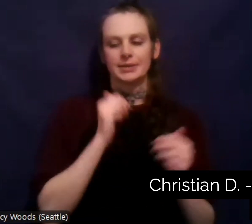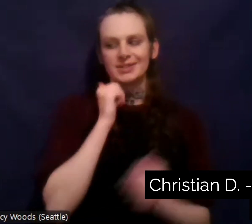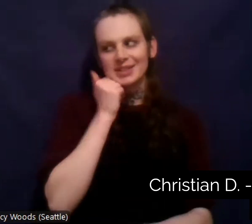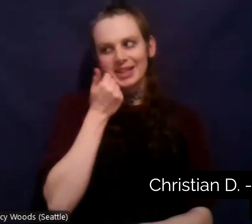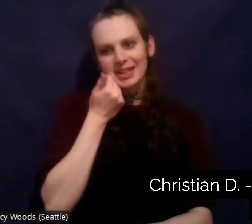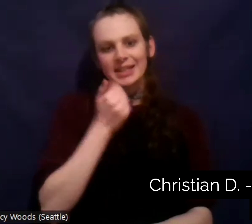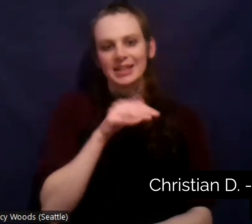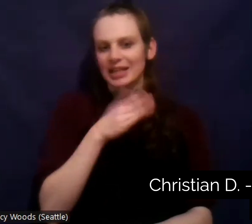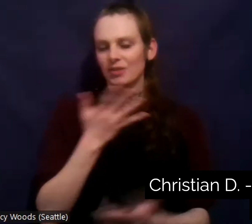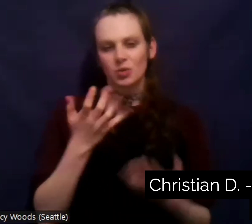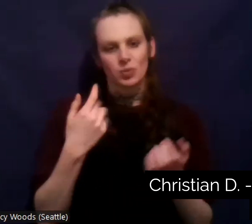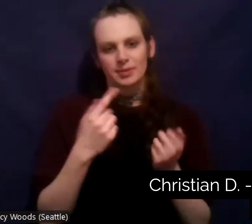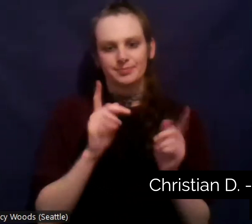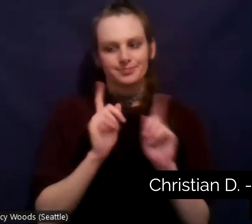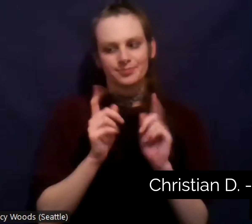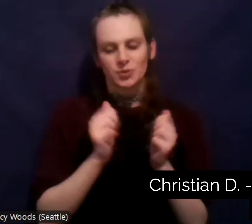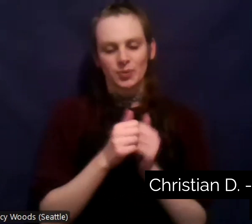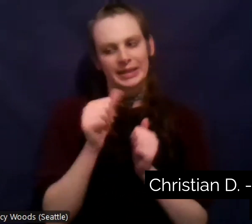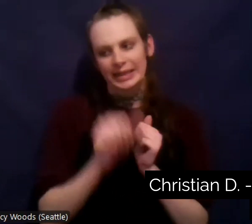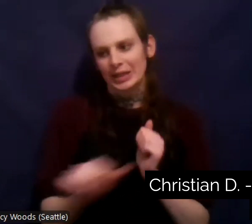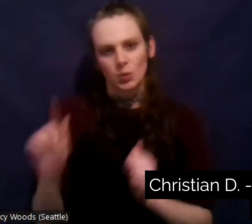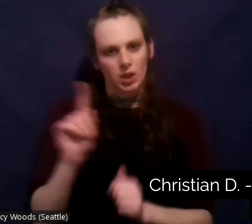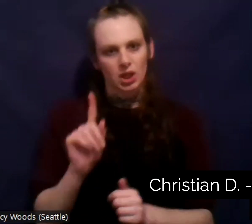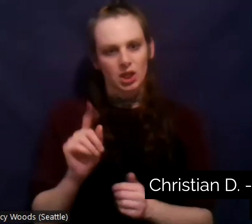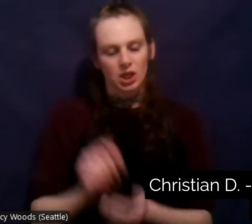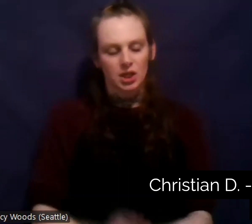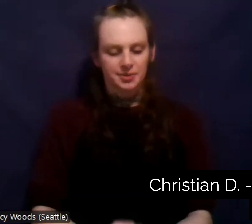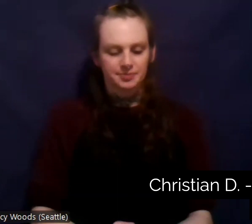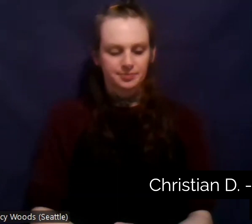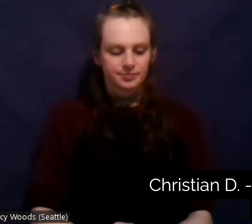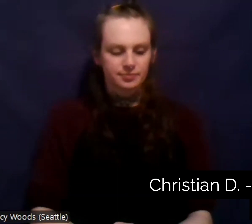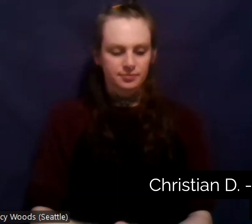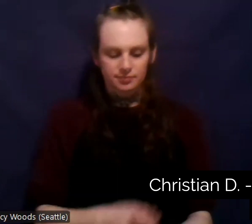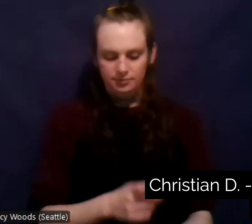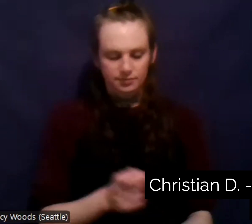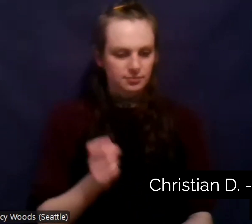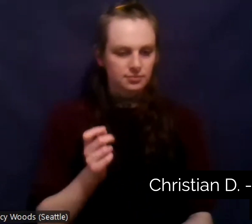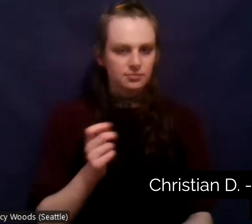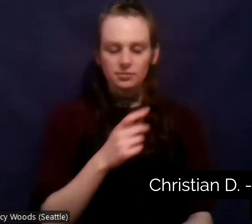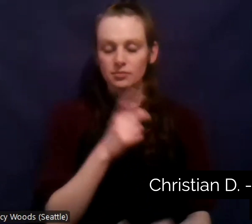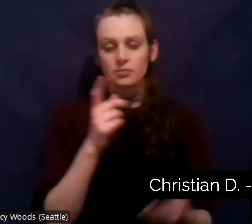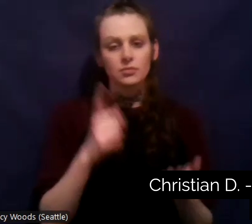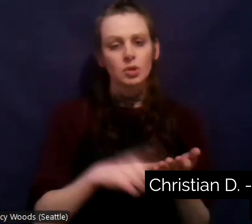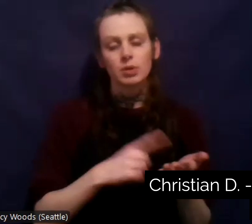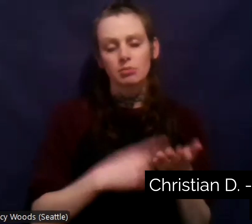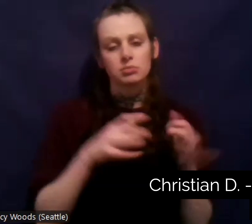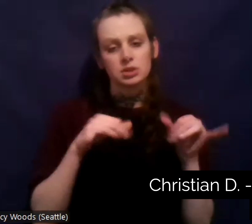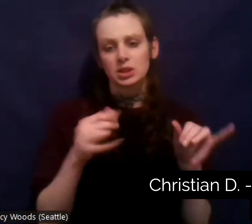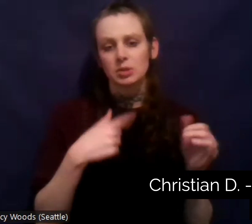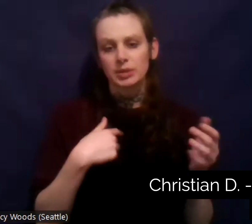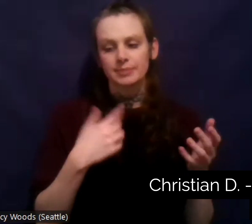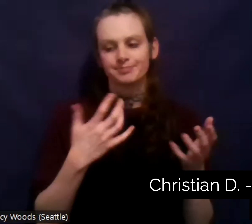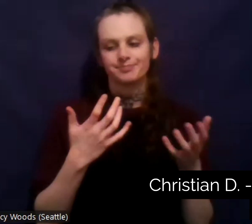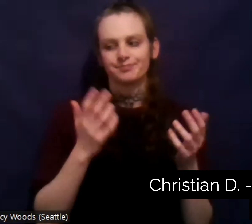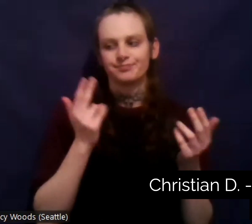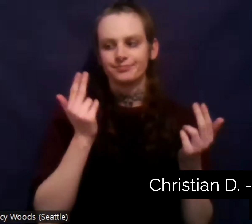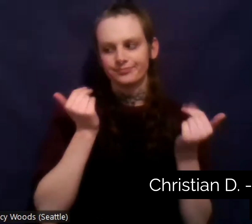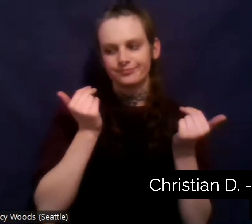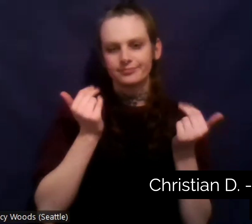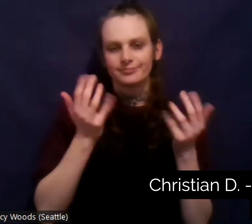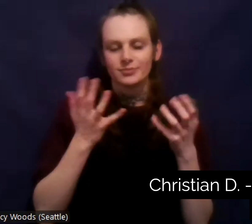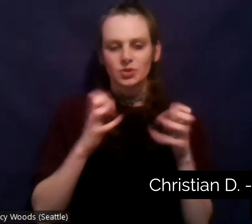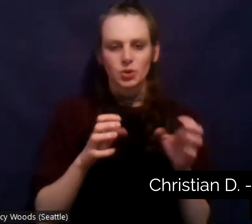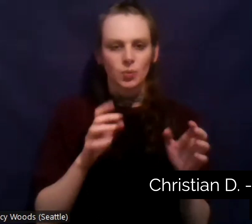to anyone. And and there are times where I don't want to talk to people, but